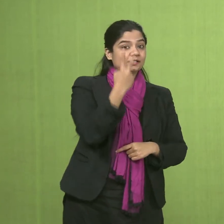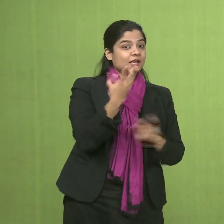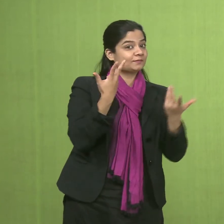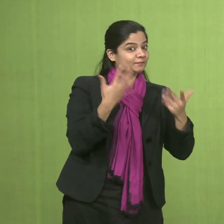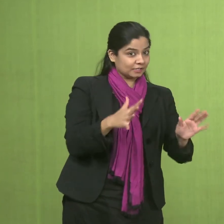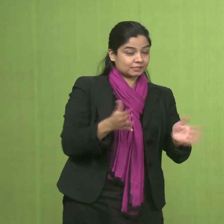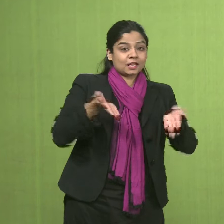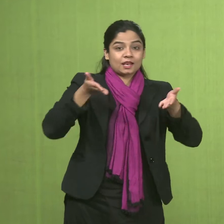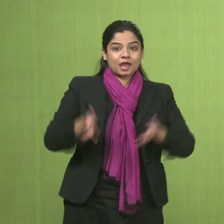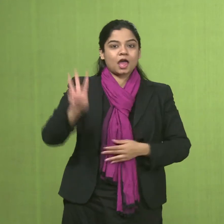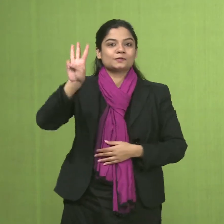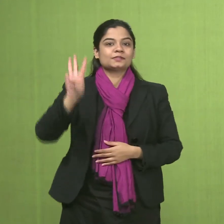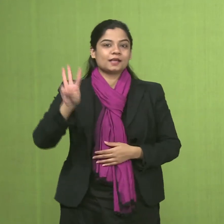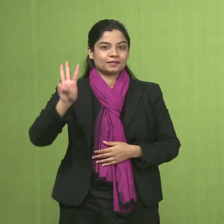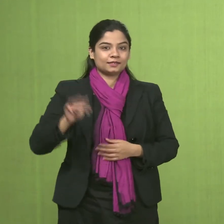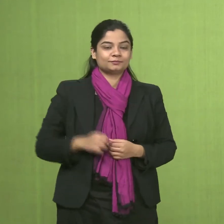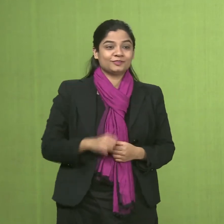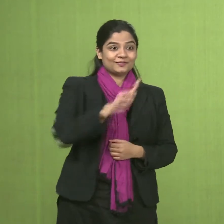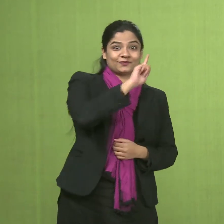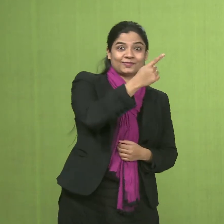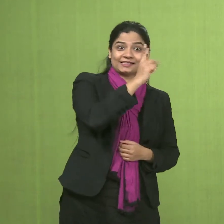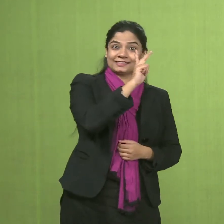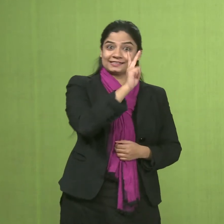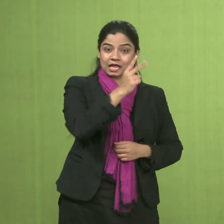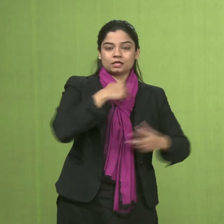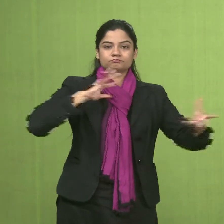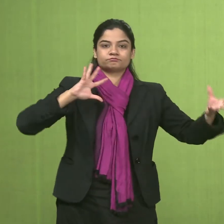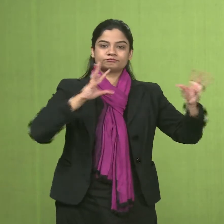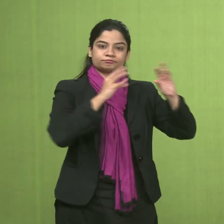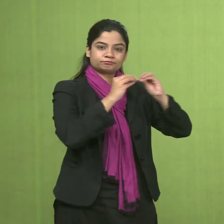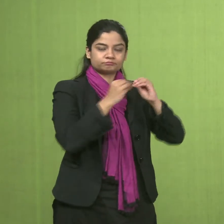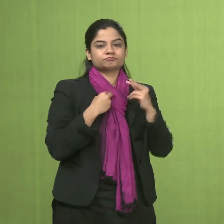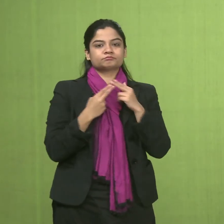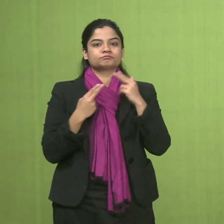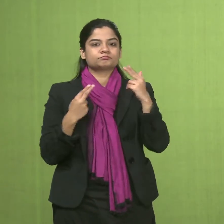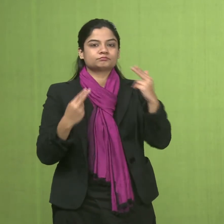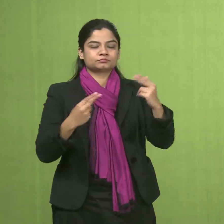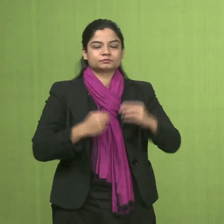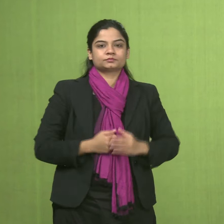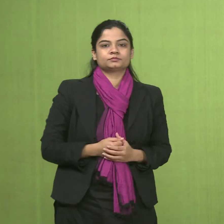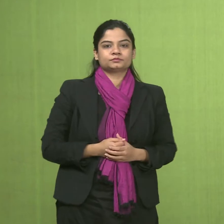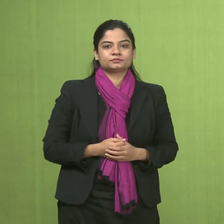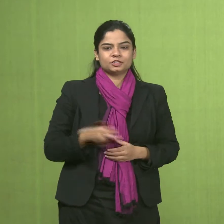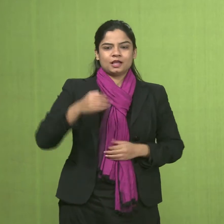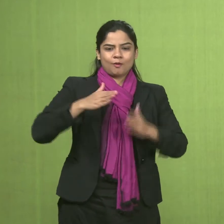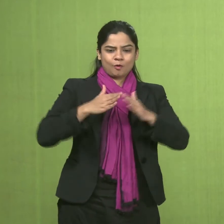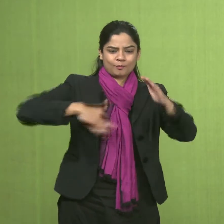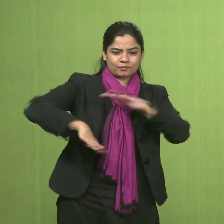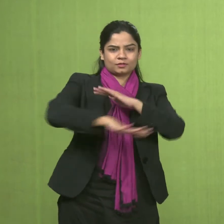lesson. Now this is part 3. Let me give you a short summary of part 1 and part 2.